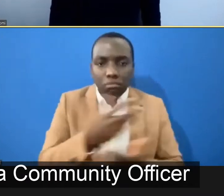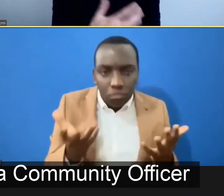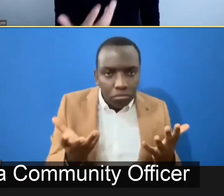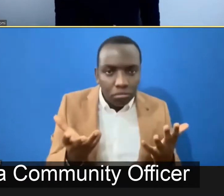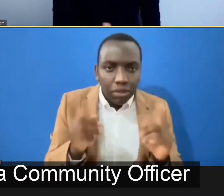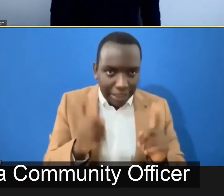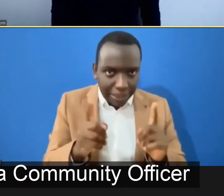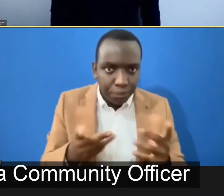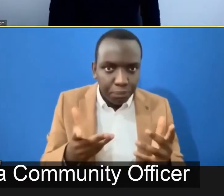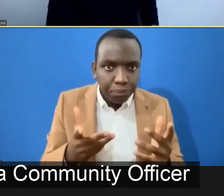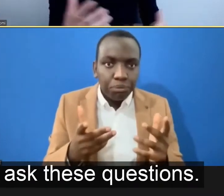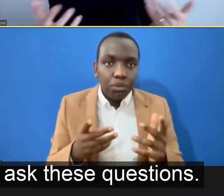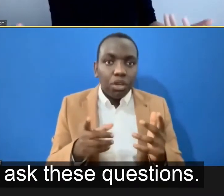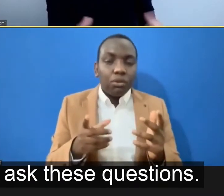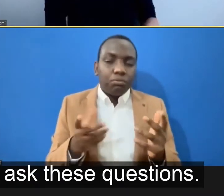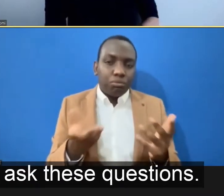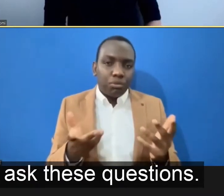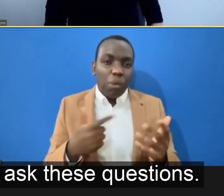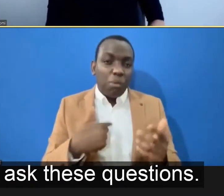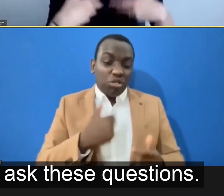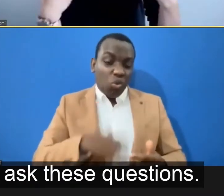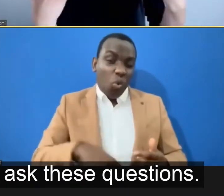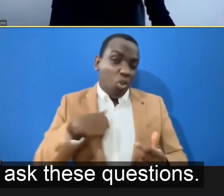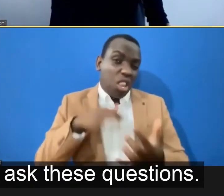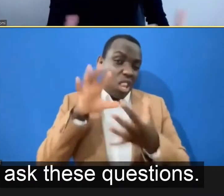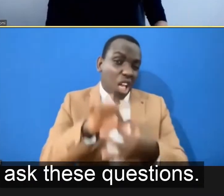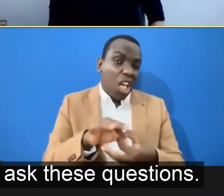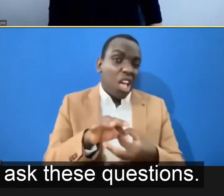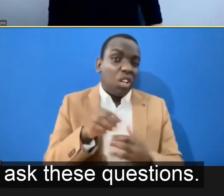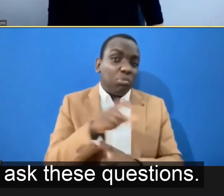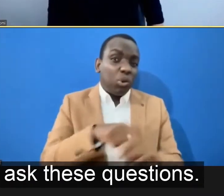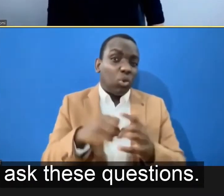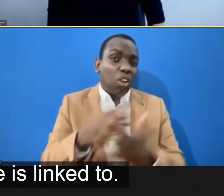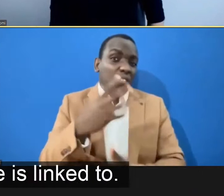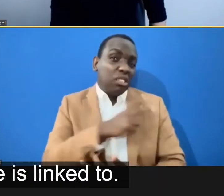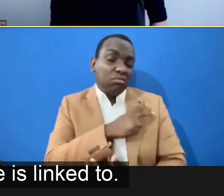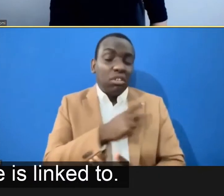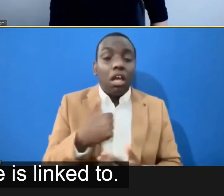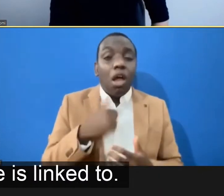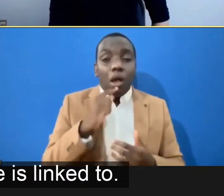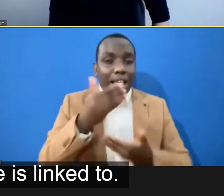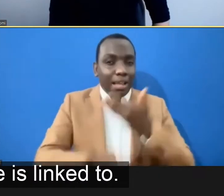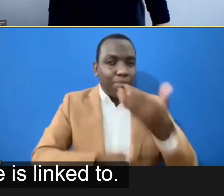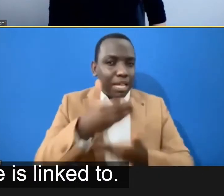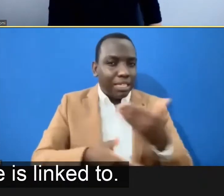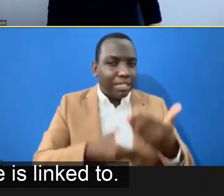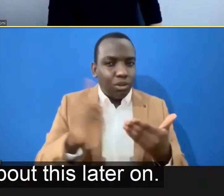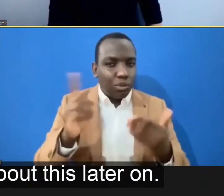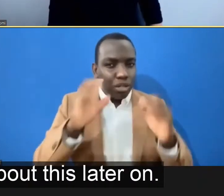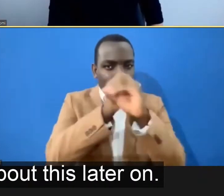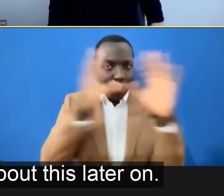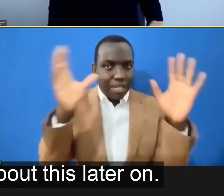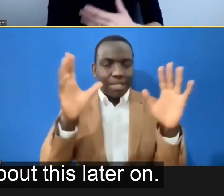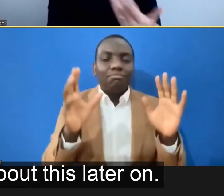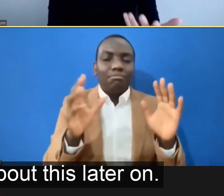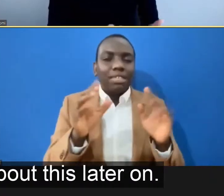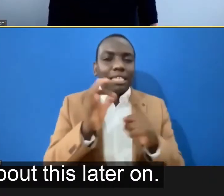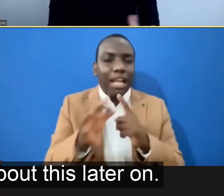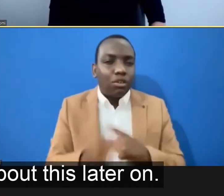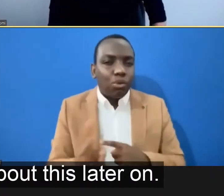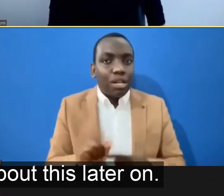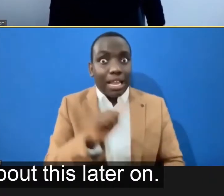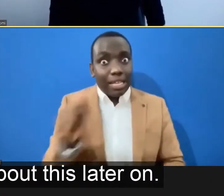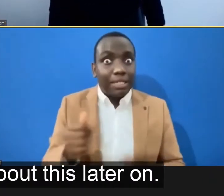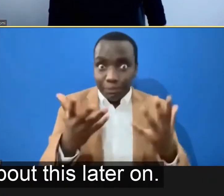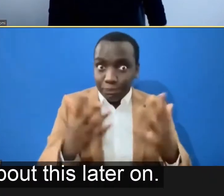an example of what a community officer might do. They might go in and ask these questions, and this is what my role is linked to. And I will explain